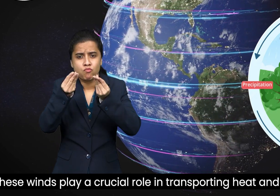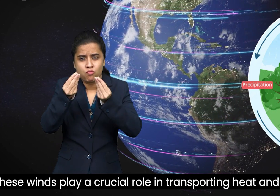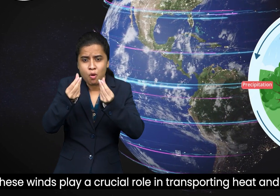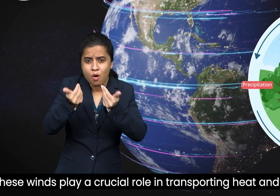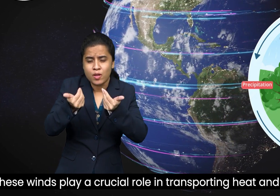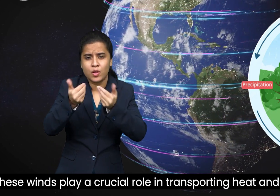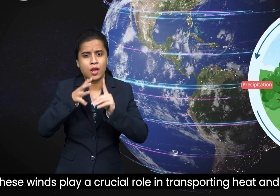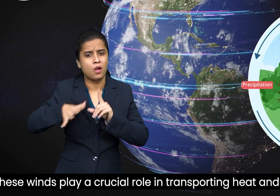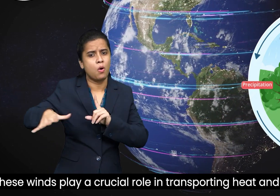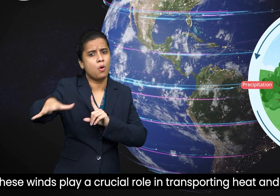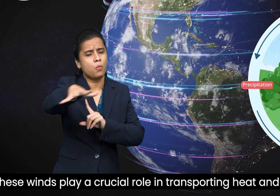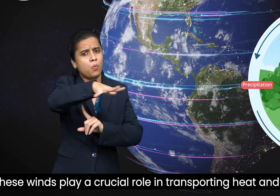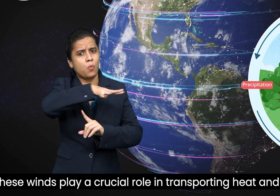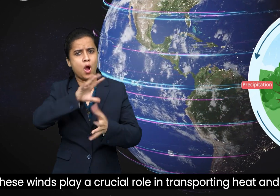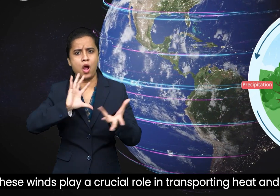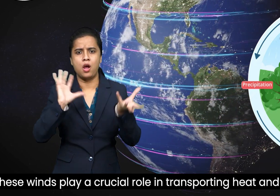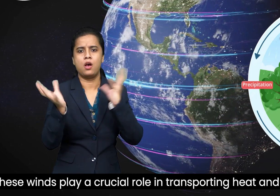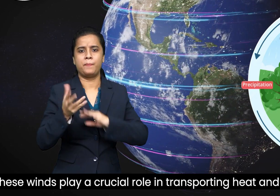world.